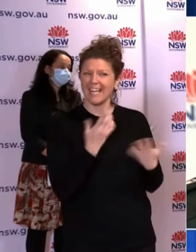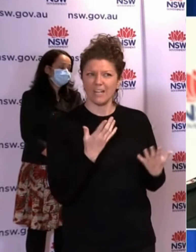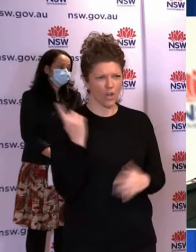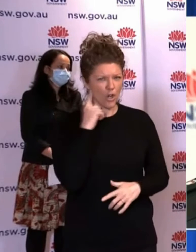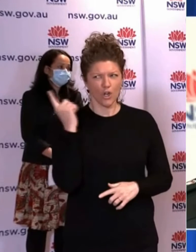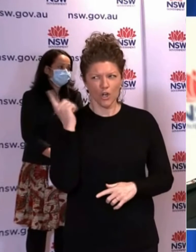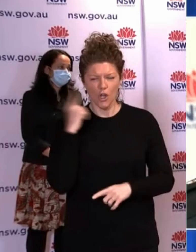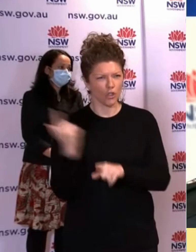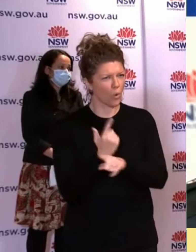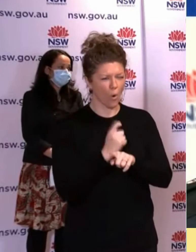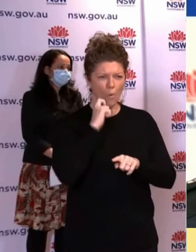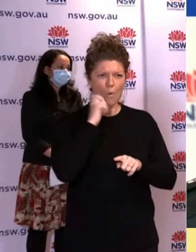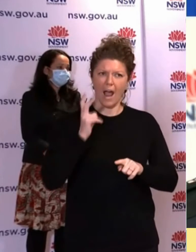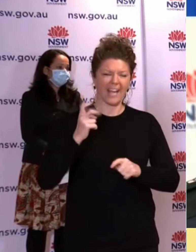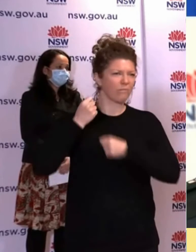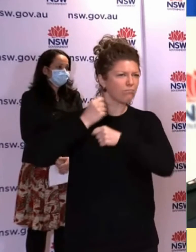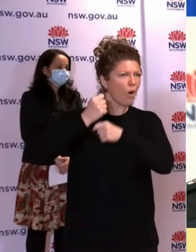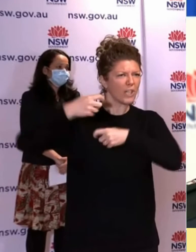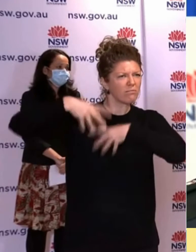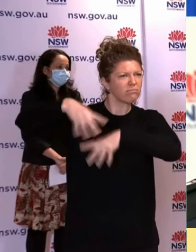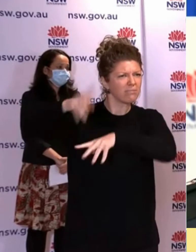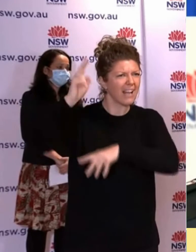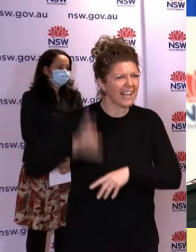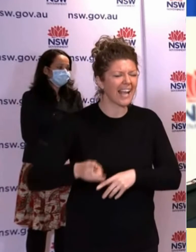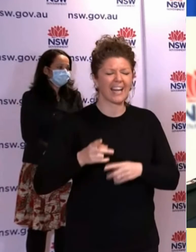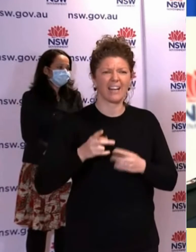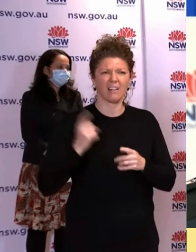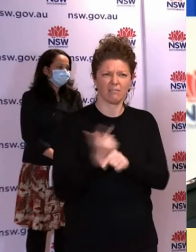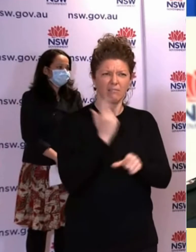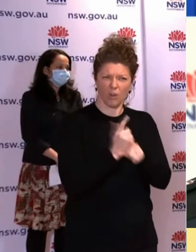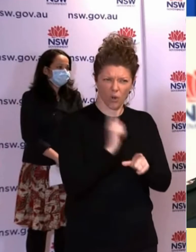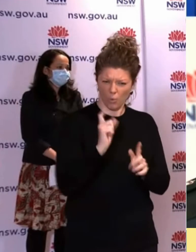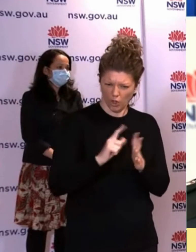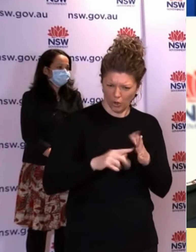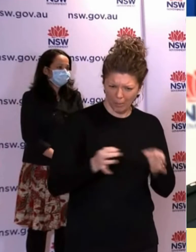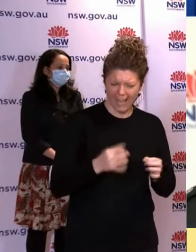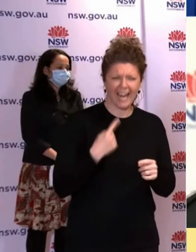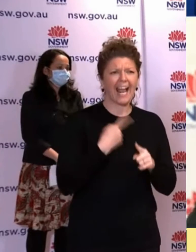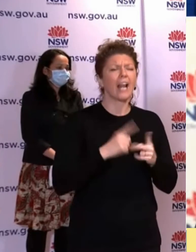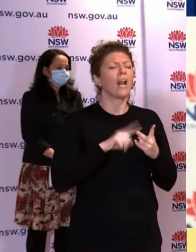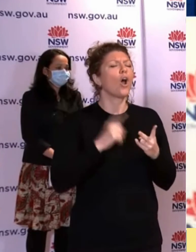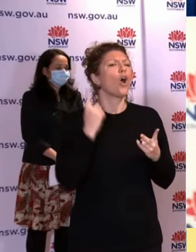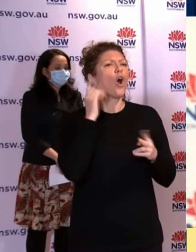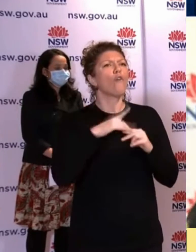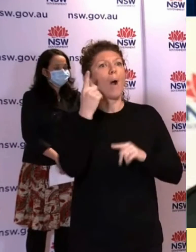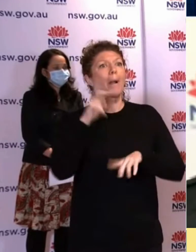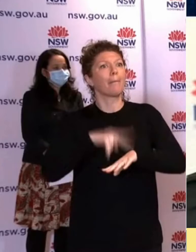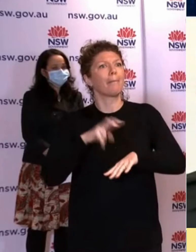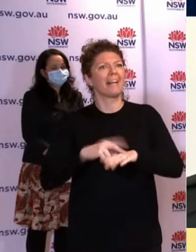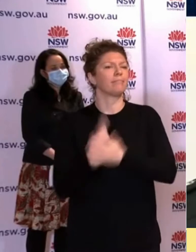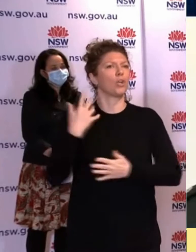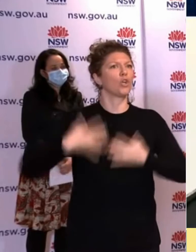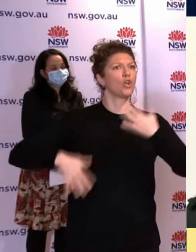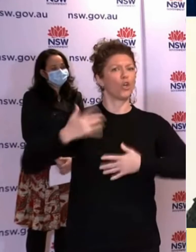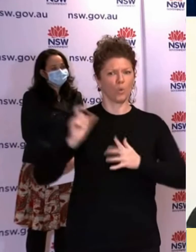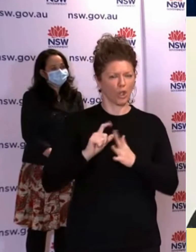Done to disrupt that, and may I also ask, I believe there was a police officer that was injured yesterday. Could we have an update on his recovery? Yeah, thank you. The police